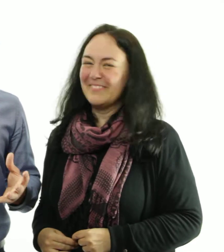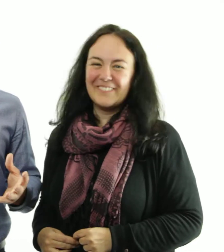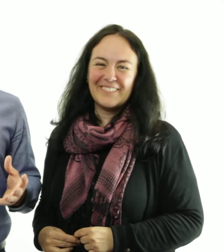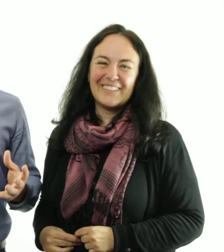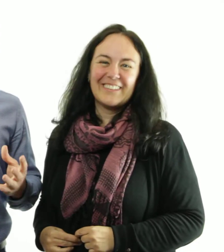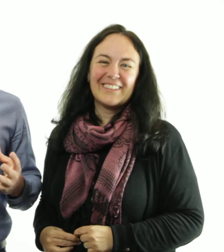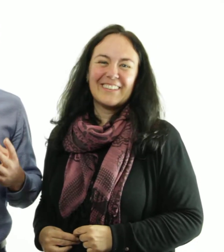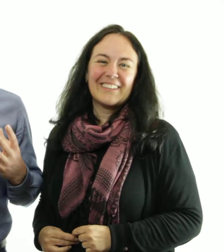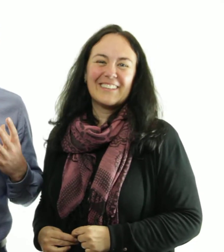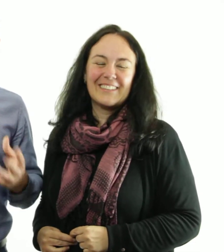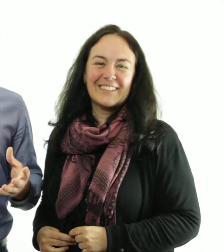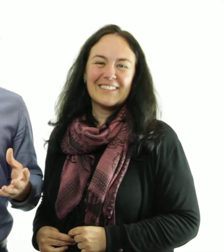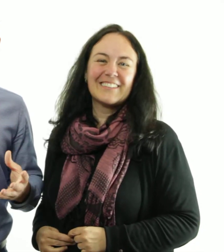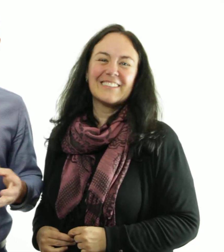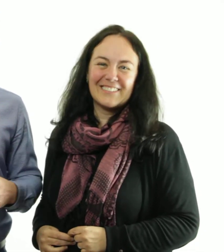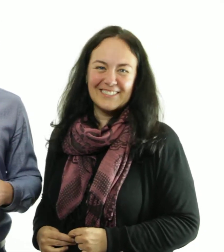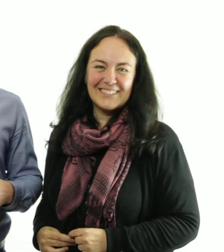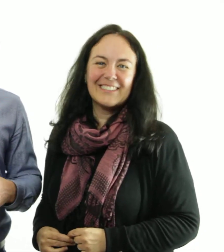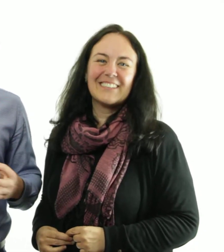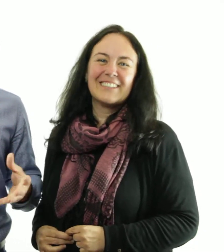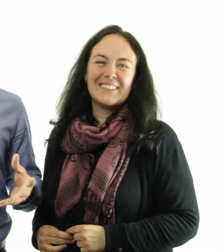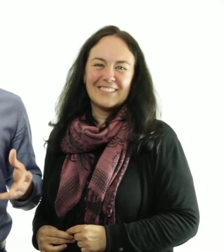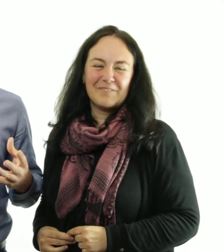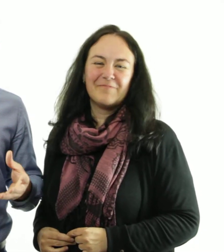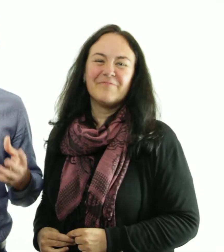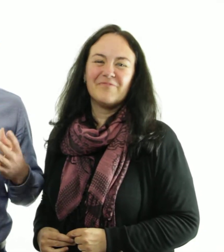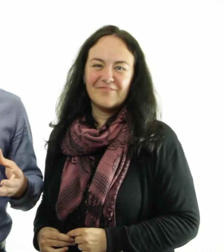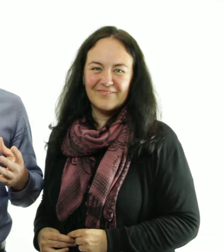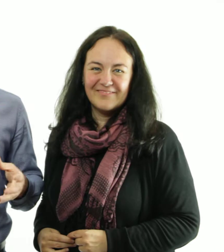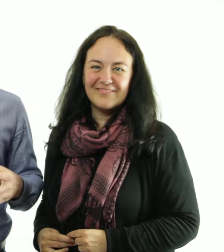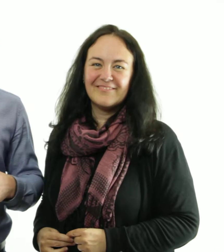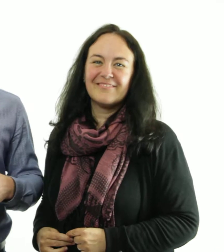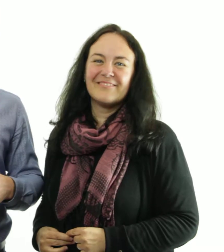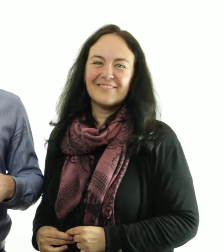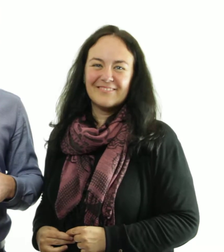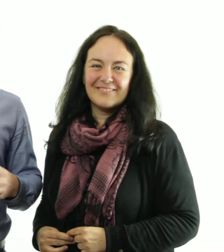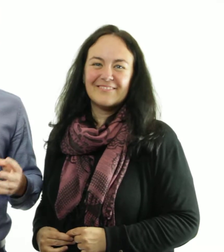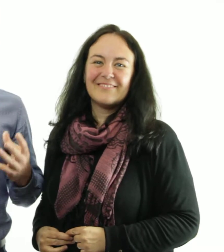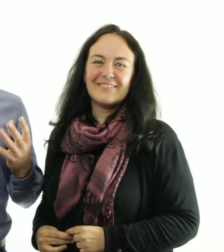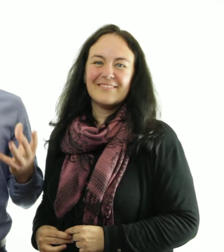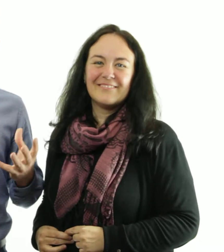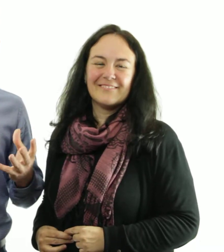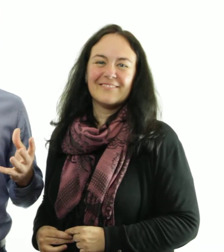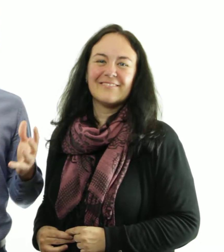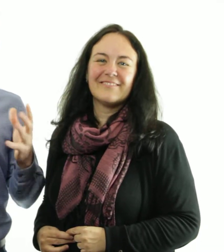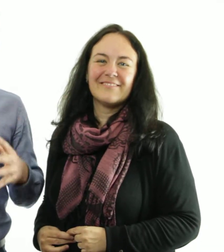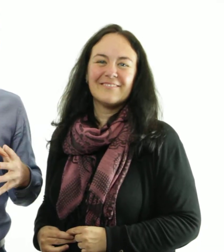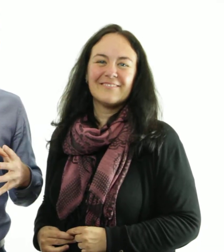up is our mastermind event. We run these every 90 days, where every 90 days here in our